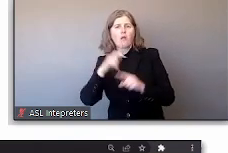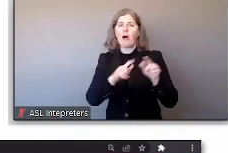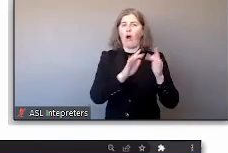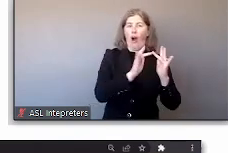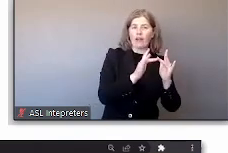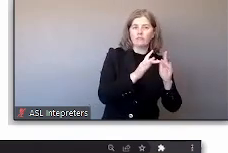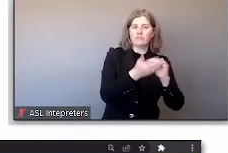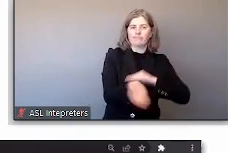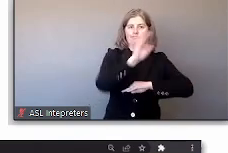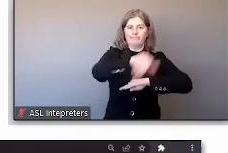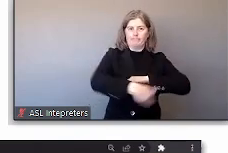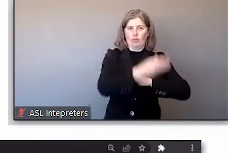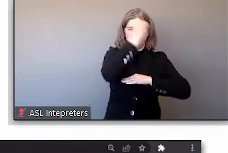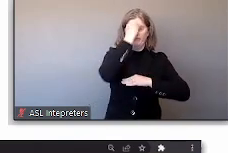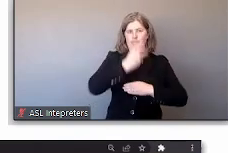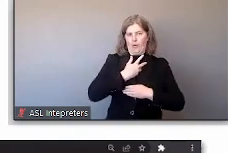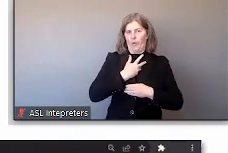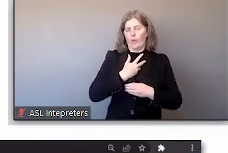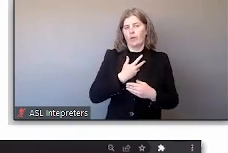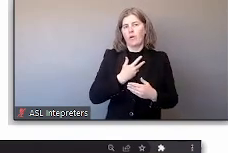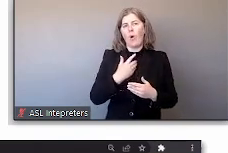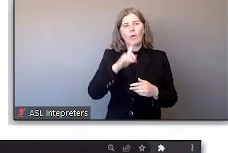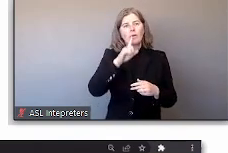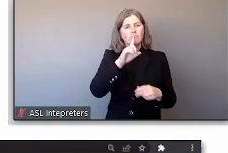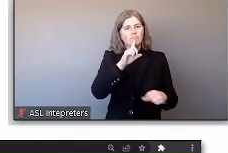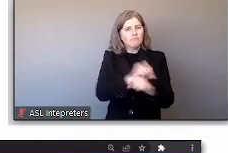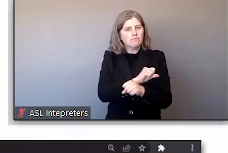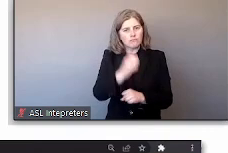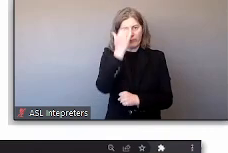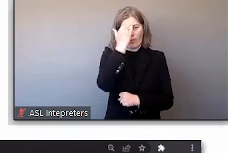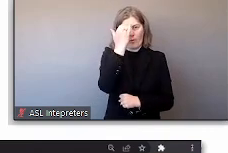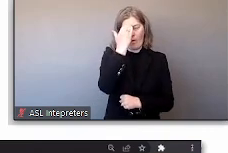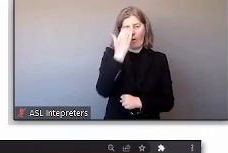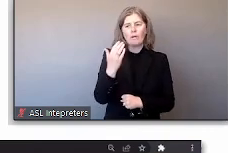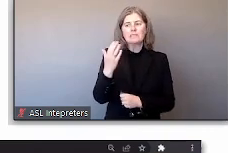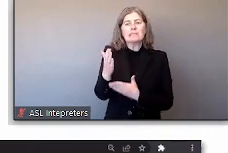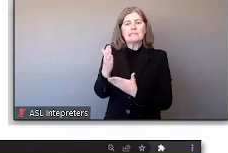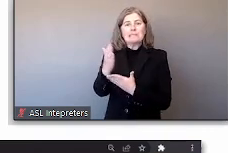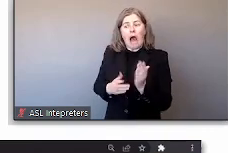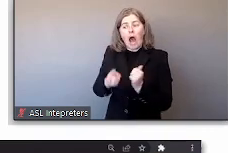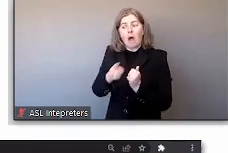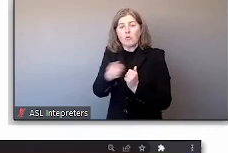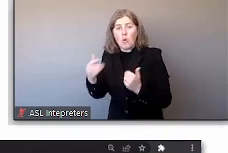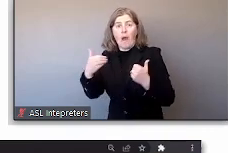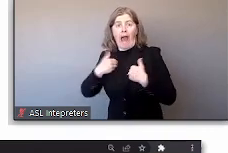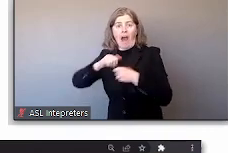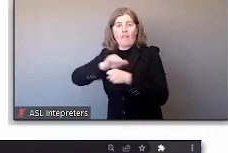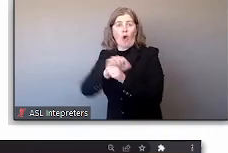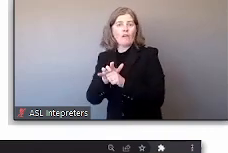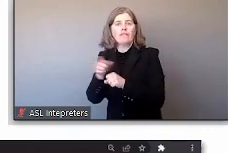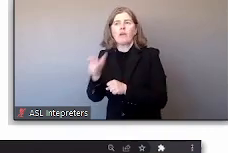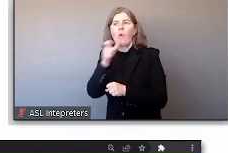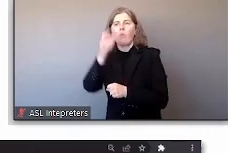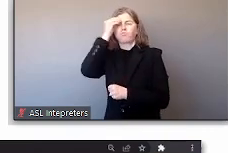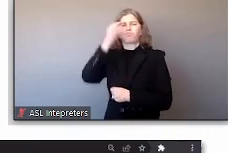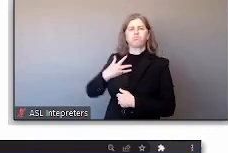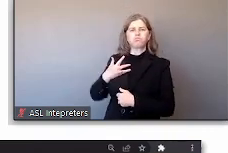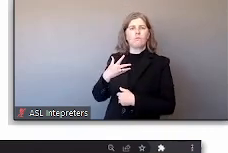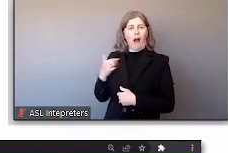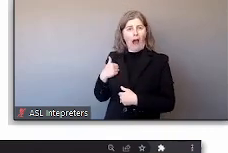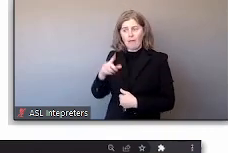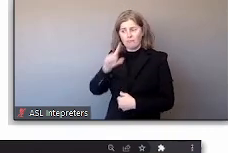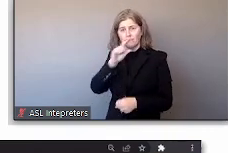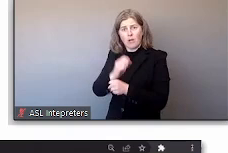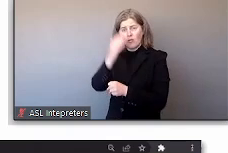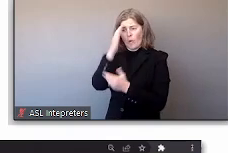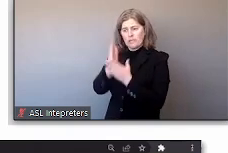24/7. And we know for sure that we're going to miss some positive cases. I actually know people who've had a positive test that